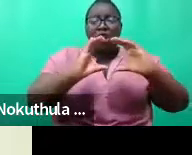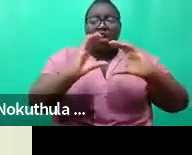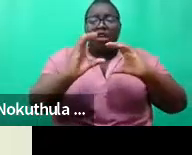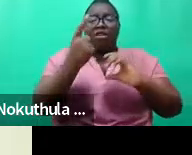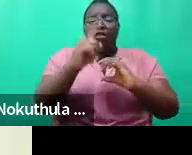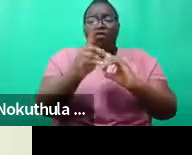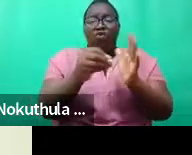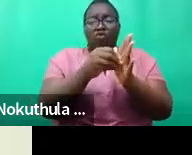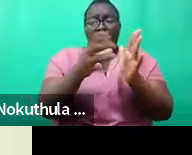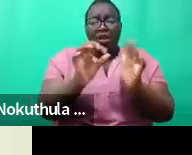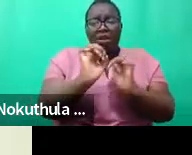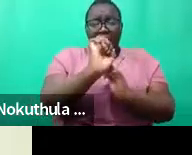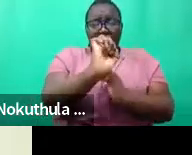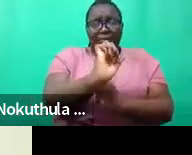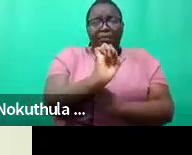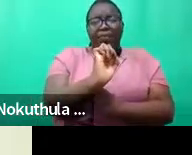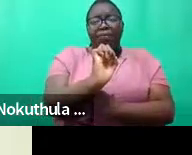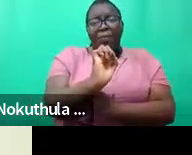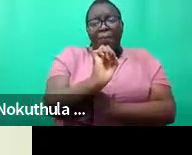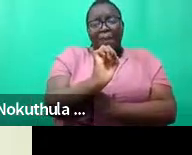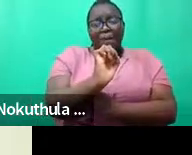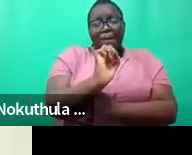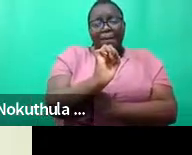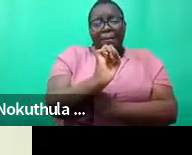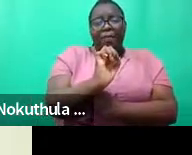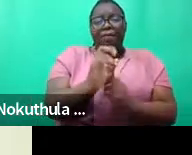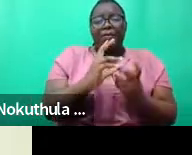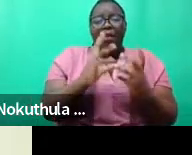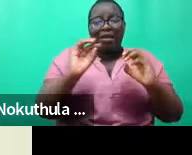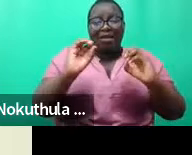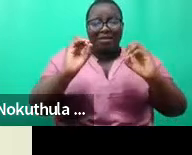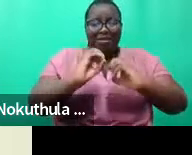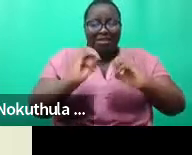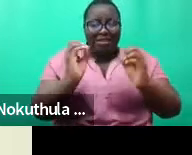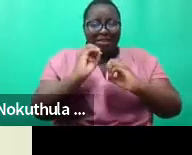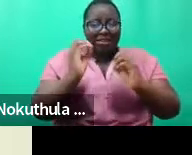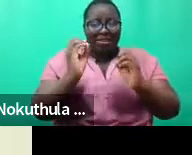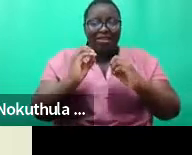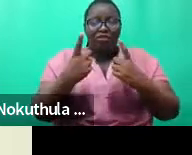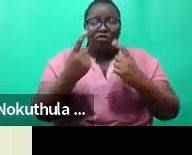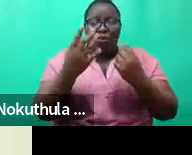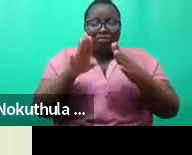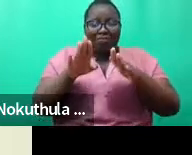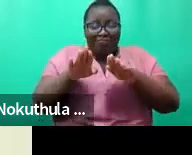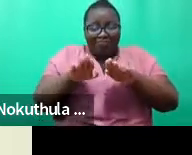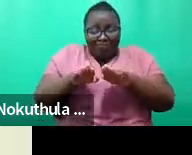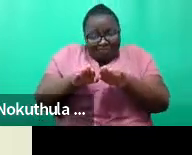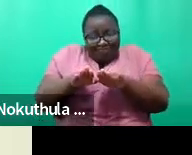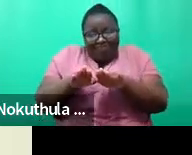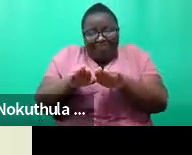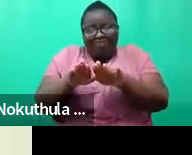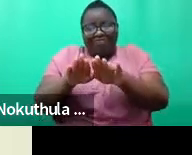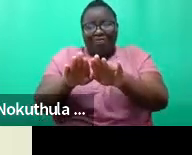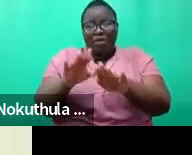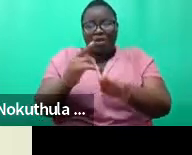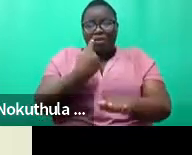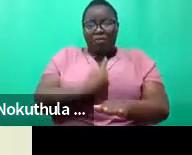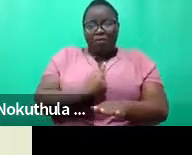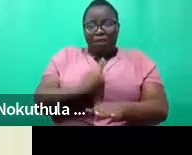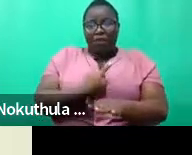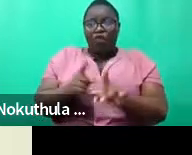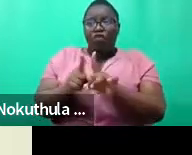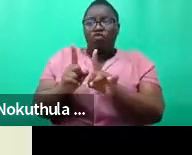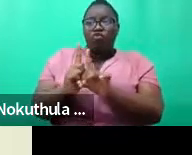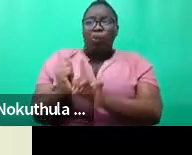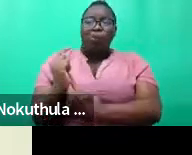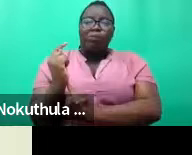planning, right? They do not align themselves, they do not consider the